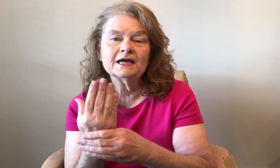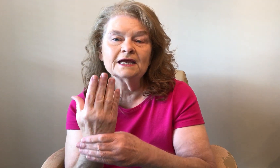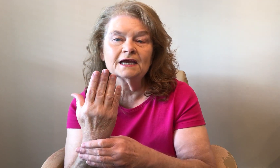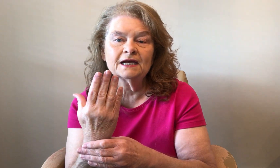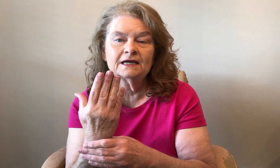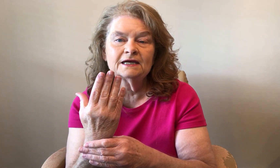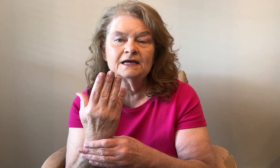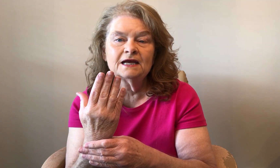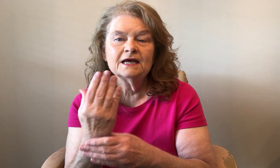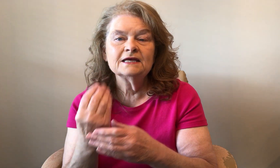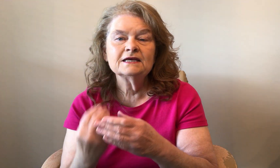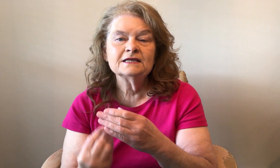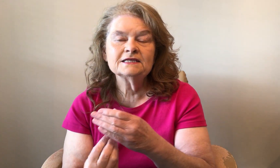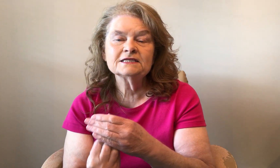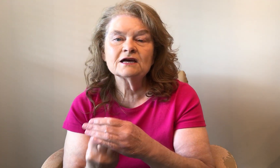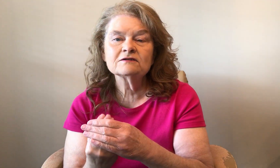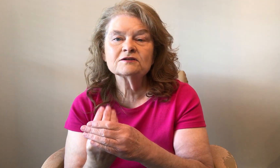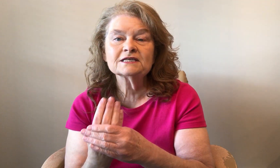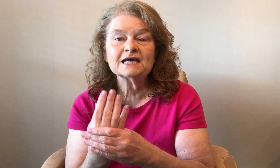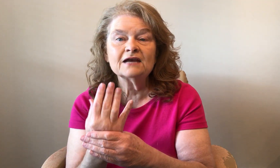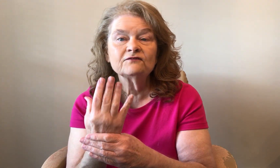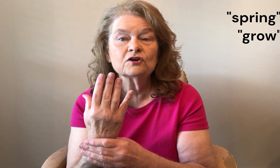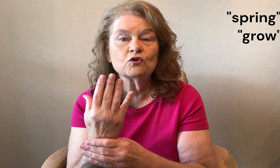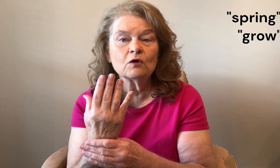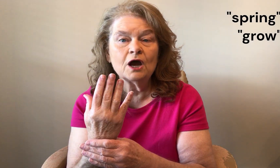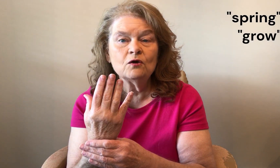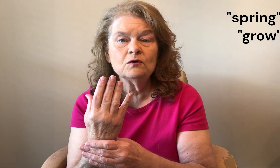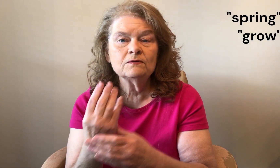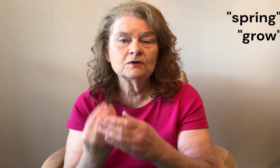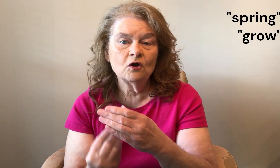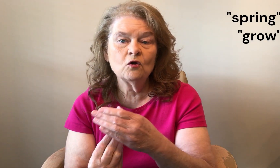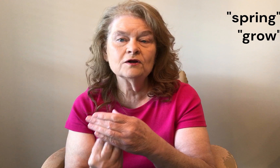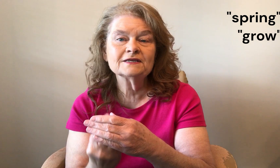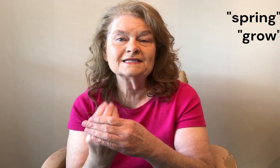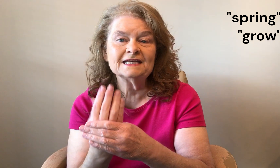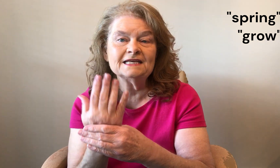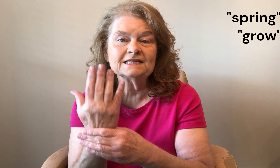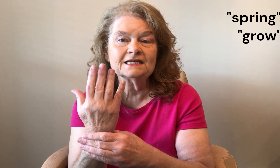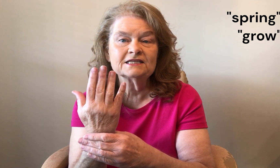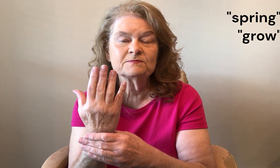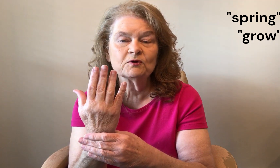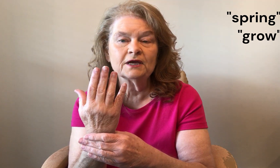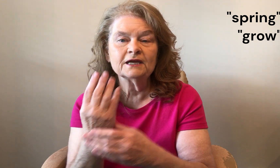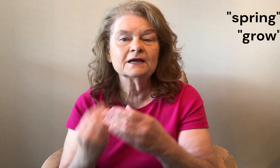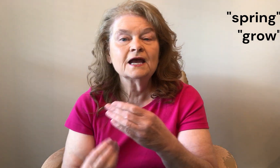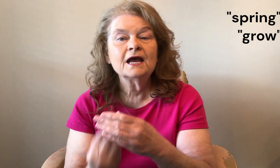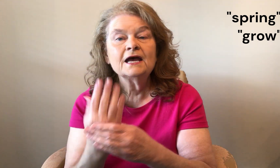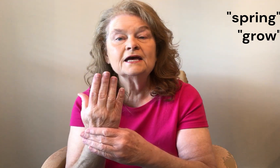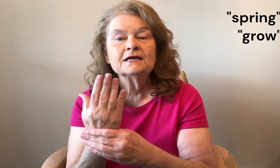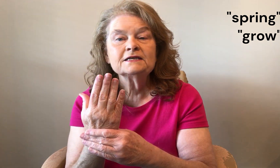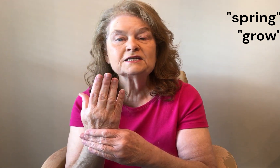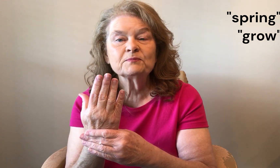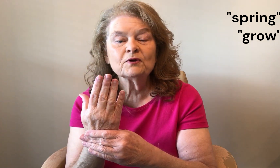spring. This is also the sign for grow or the season spring.